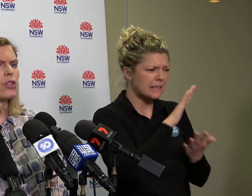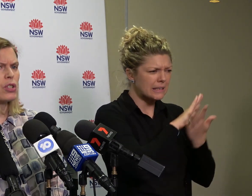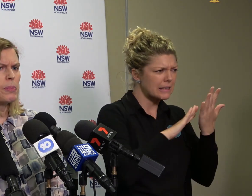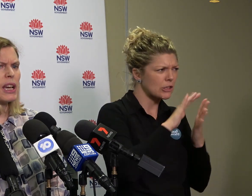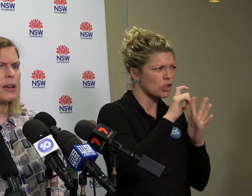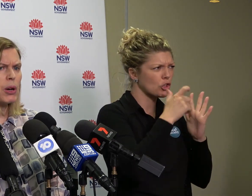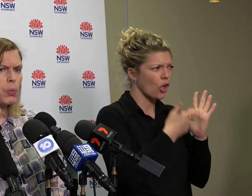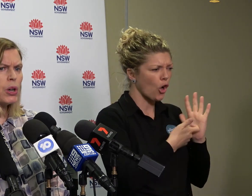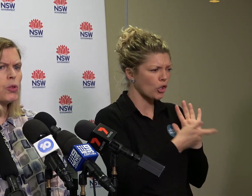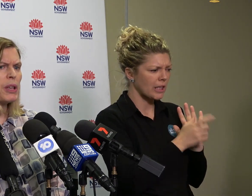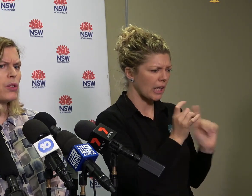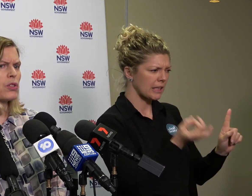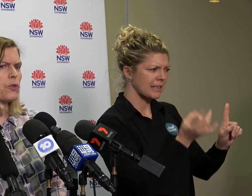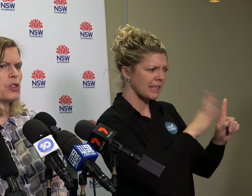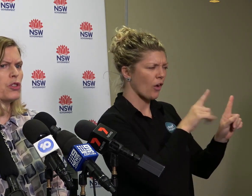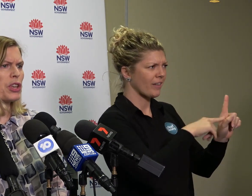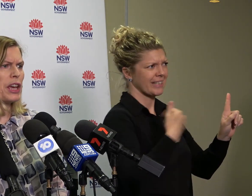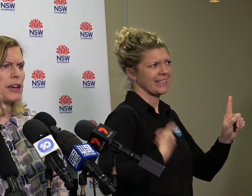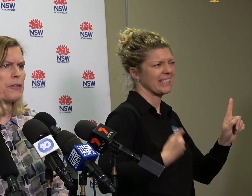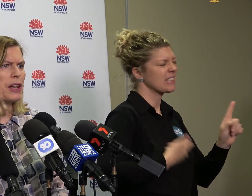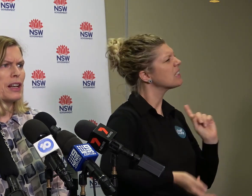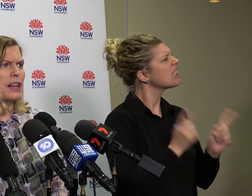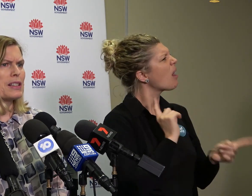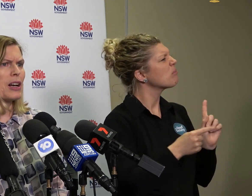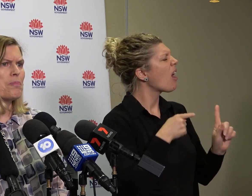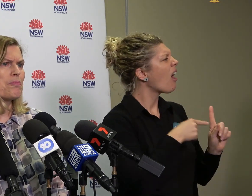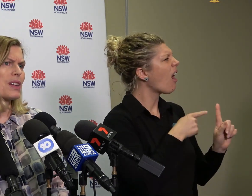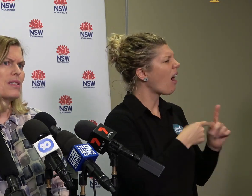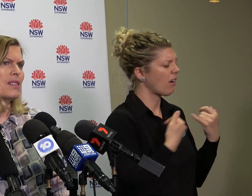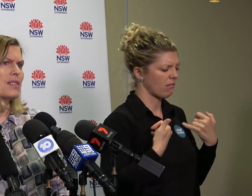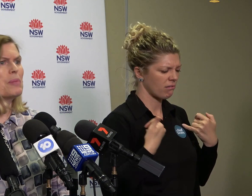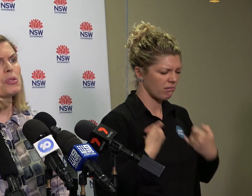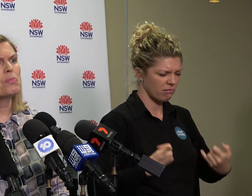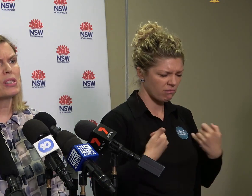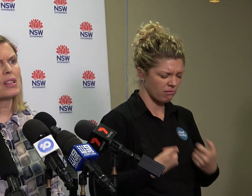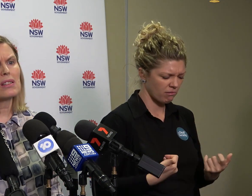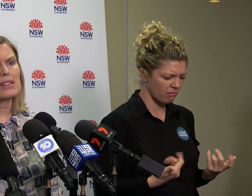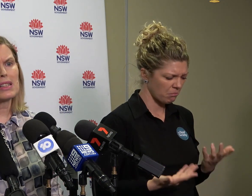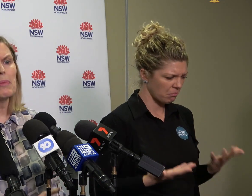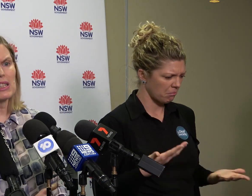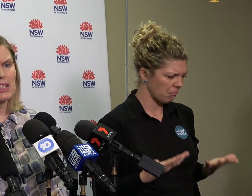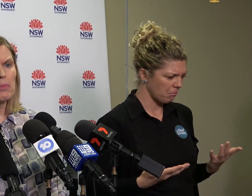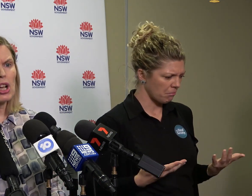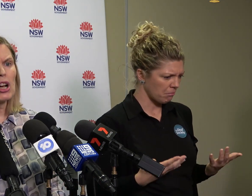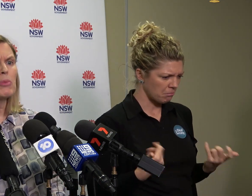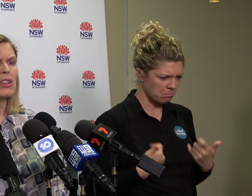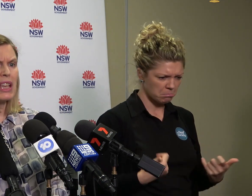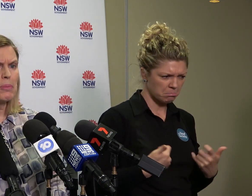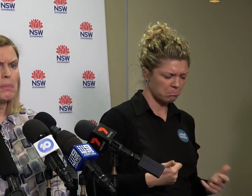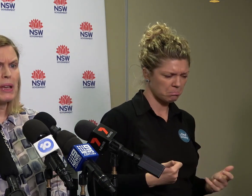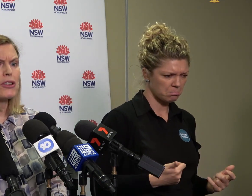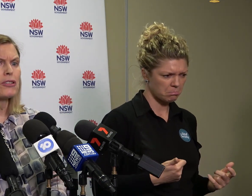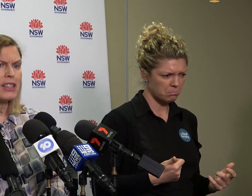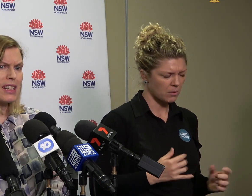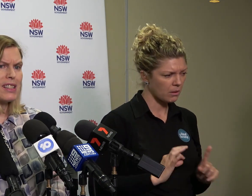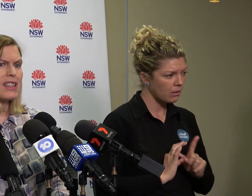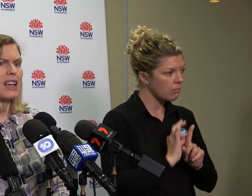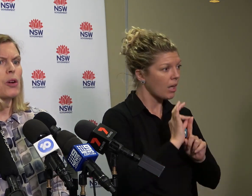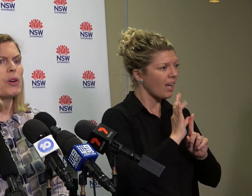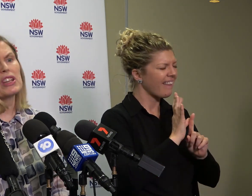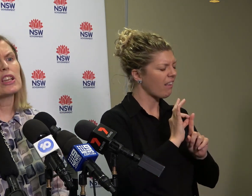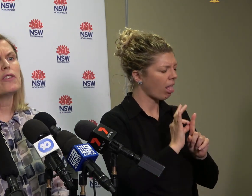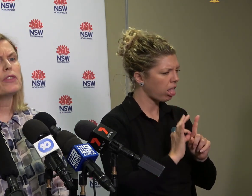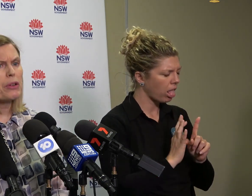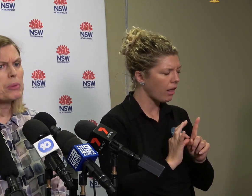time this doctor became unwell, because often you can have some symptoms that commence sometime, you can get a bit better and get